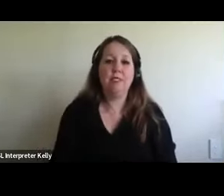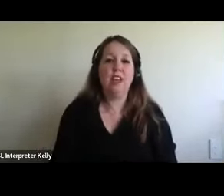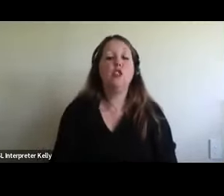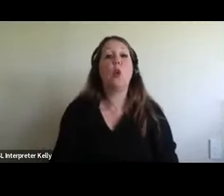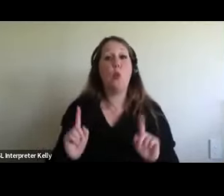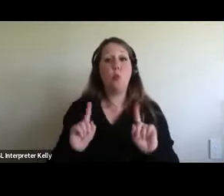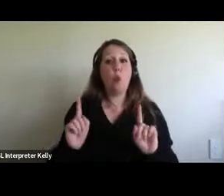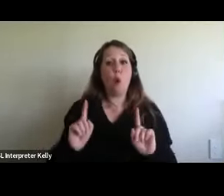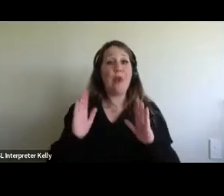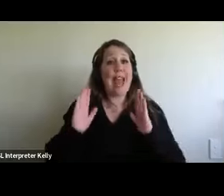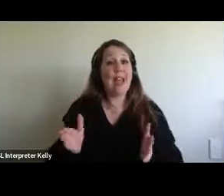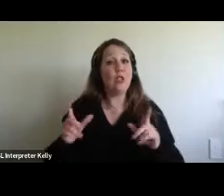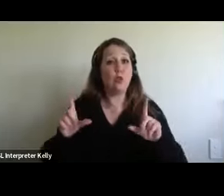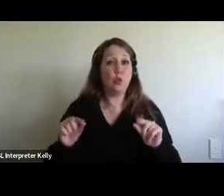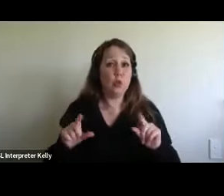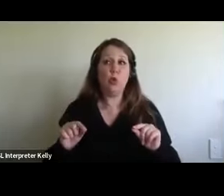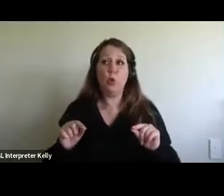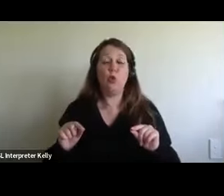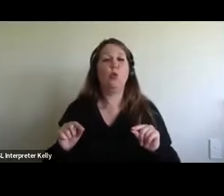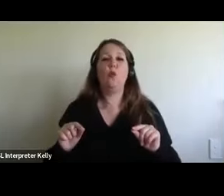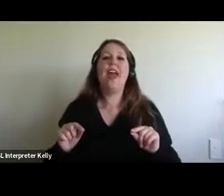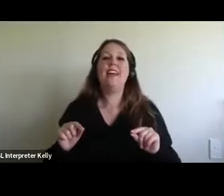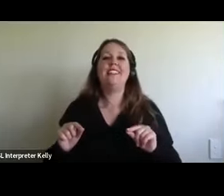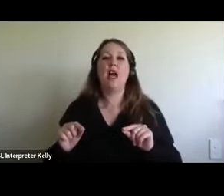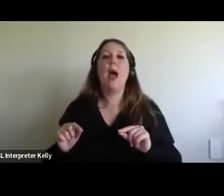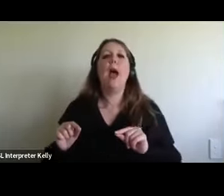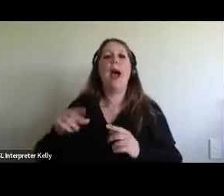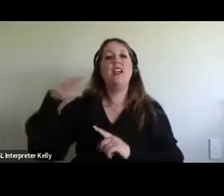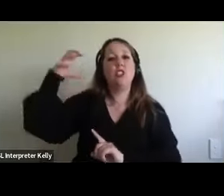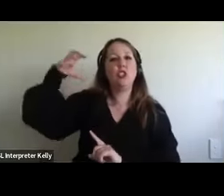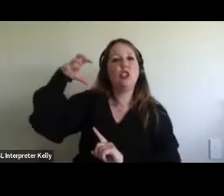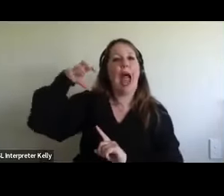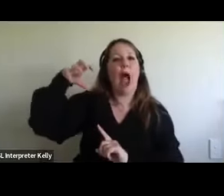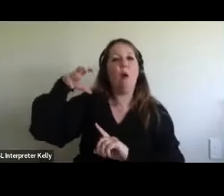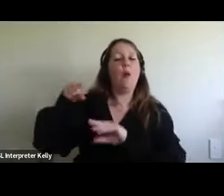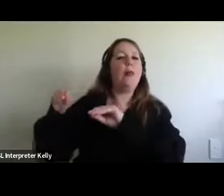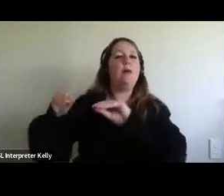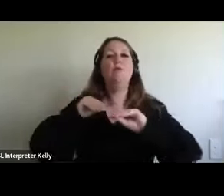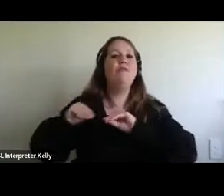portable kind of shower that cost $30,000